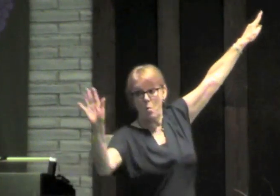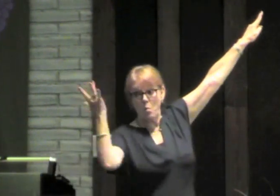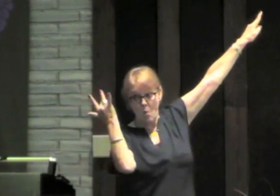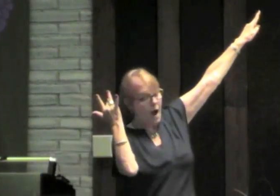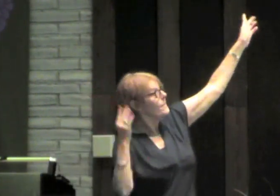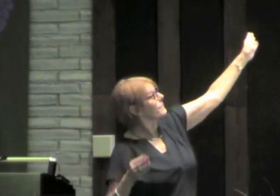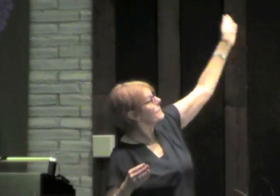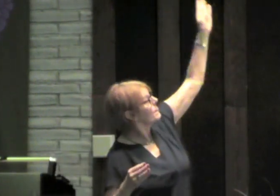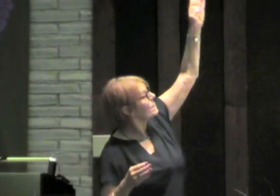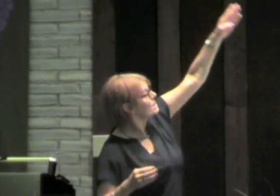here.